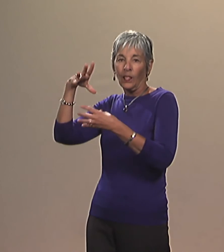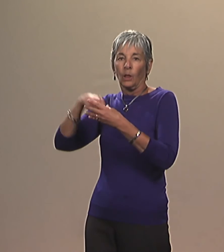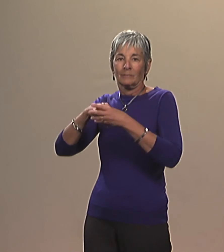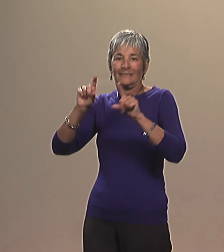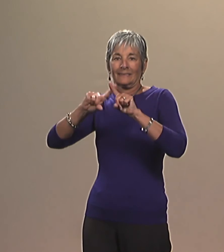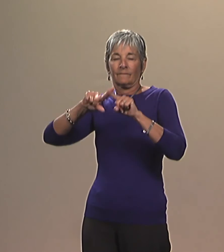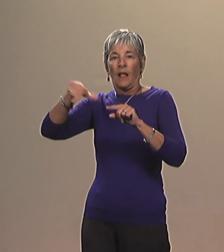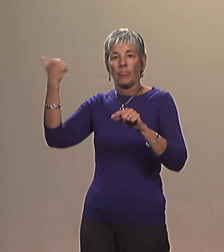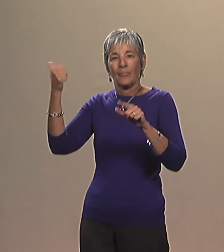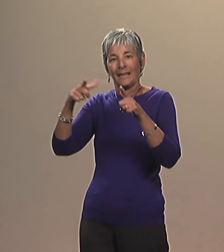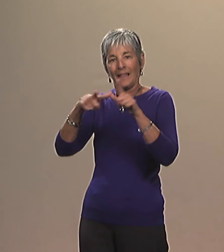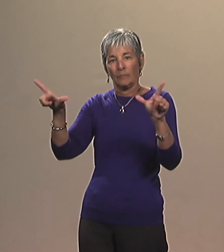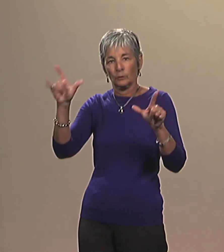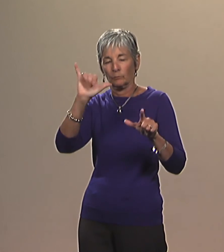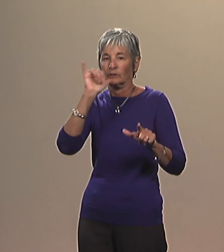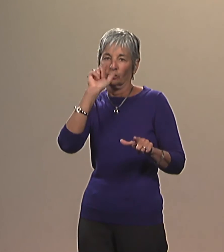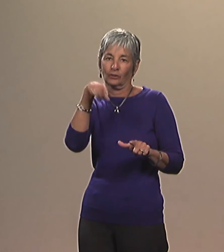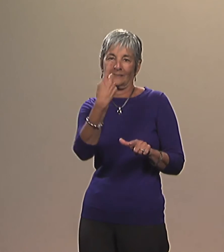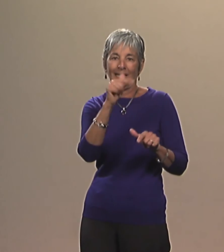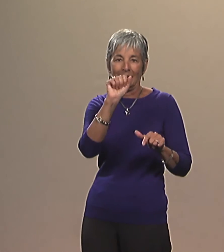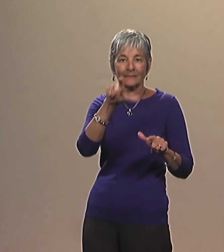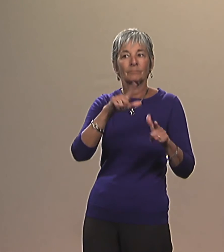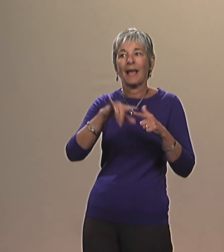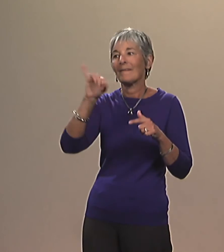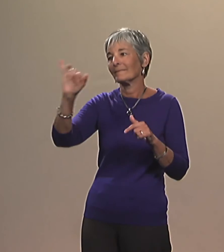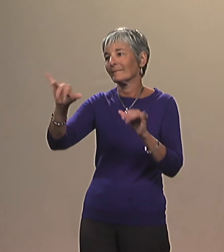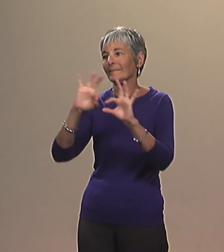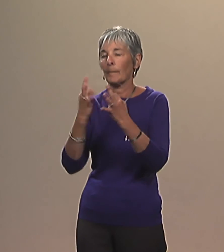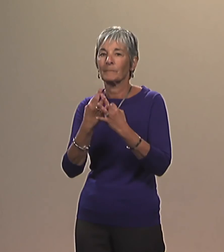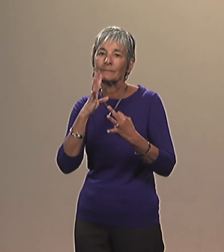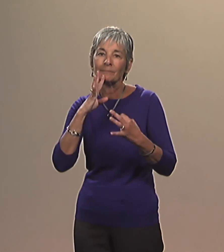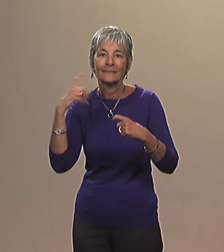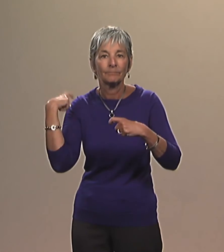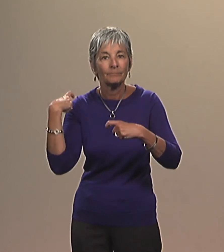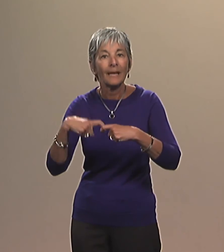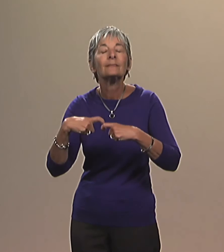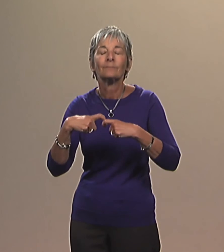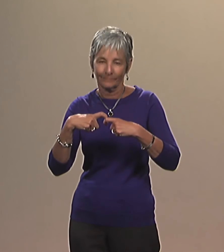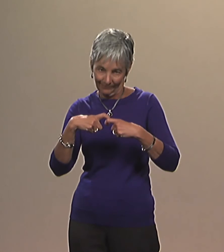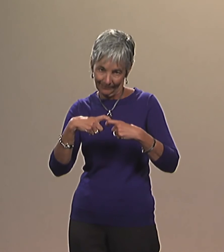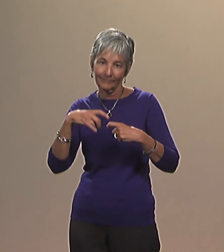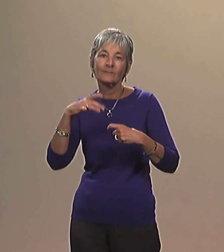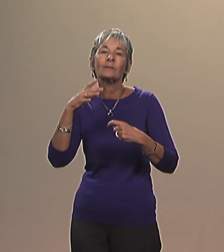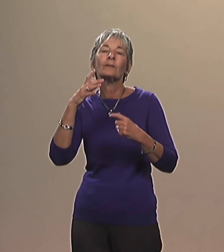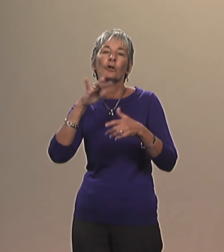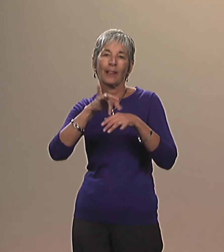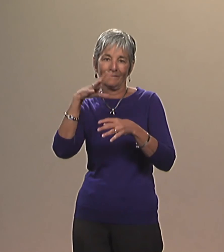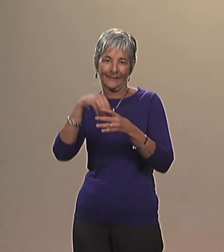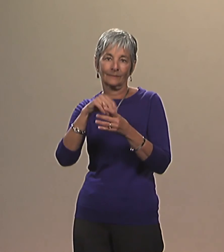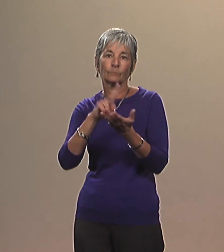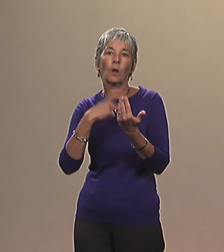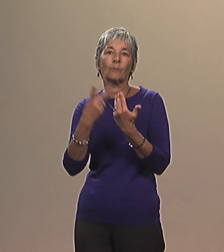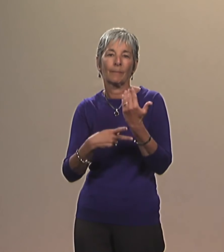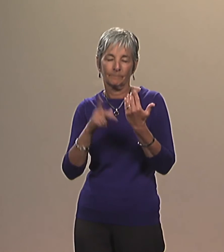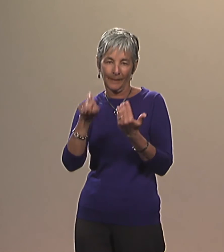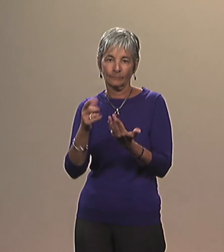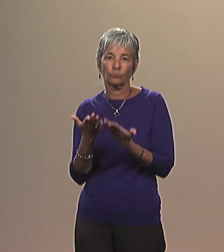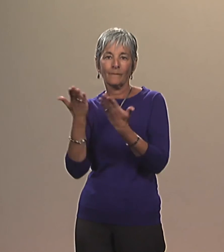Here, other languages are also included. It's not only ASL, but if the family speaks Spanish, early intervention services must include that